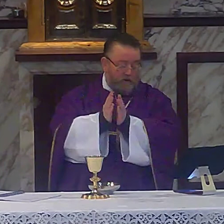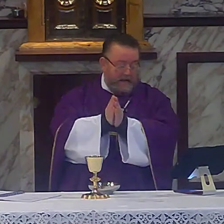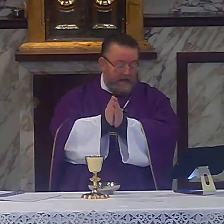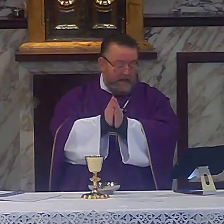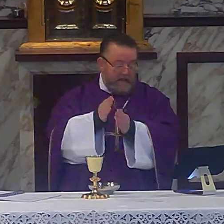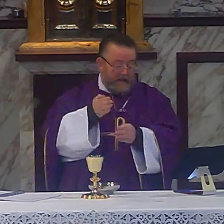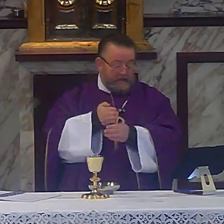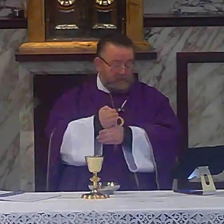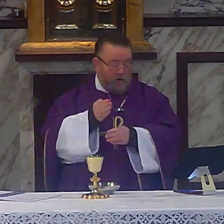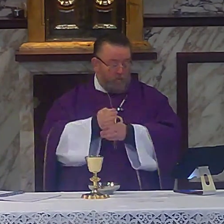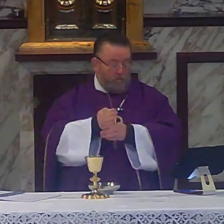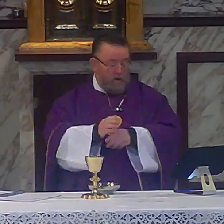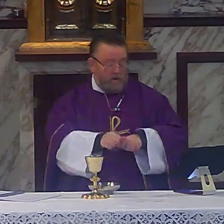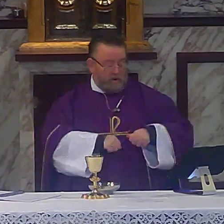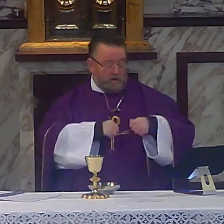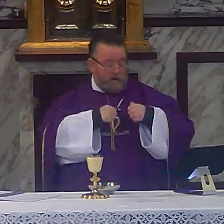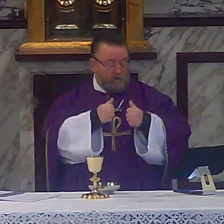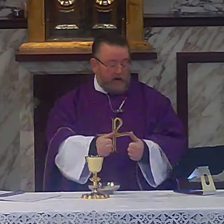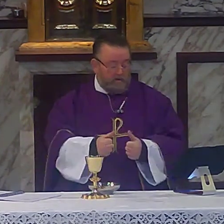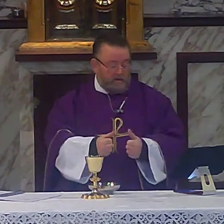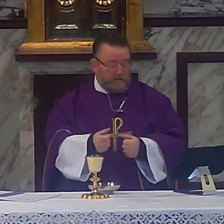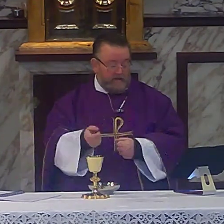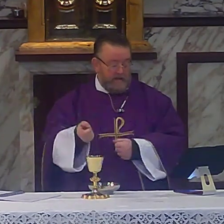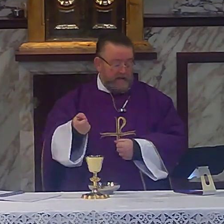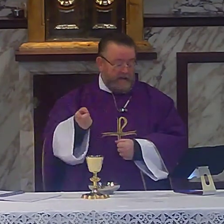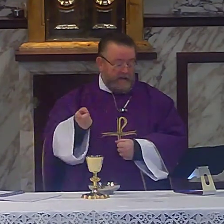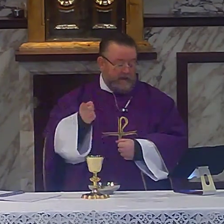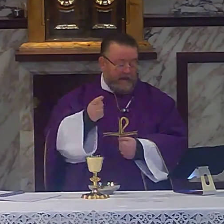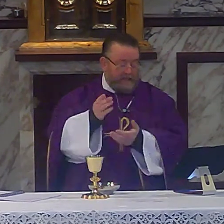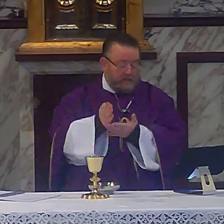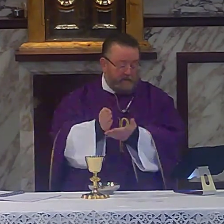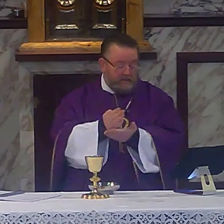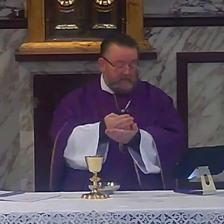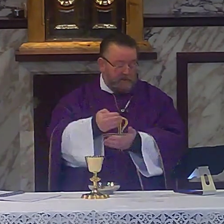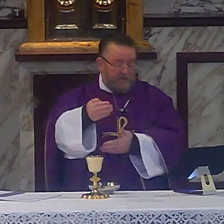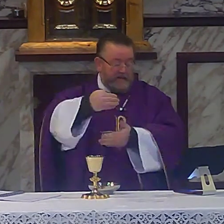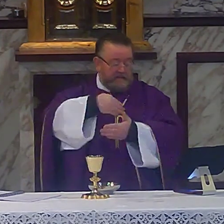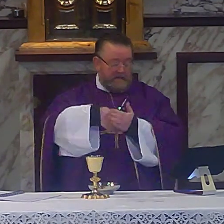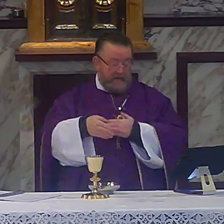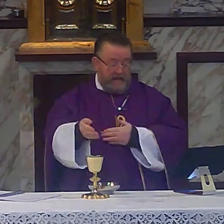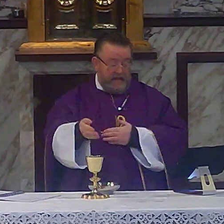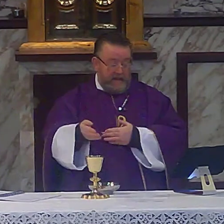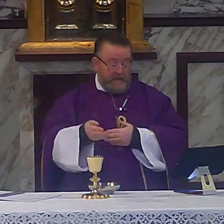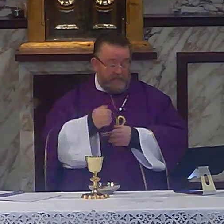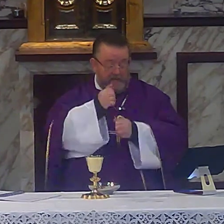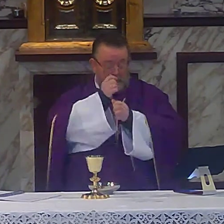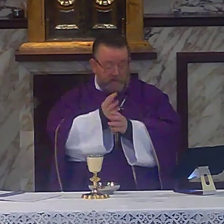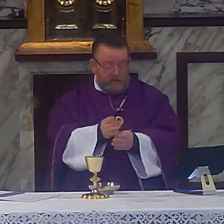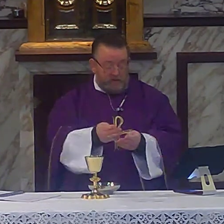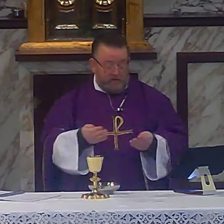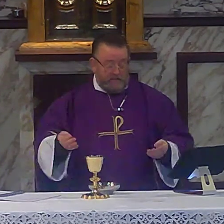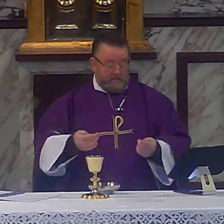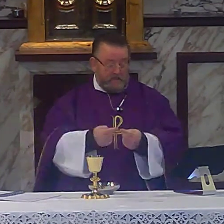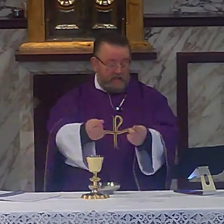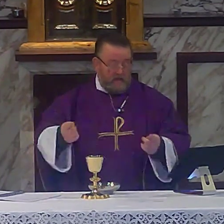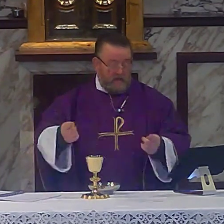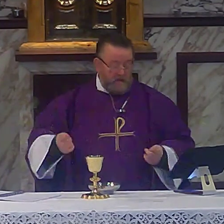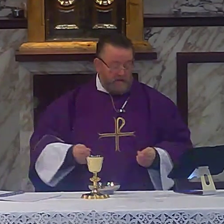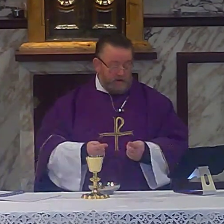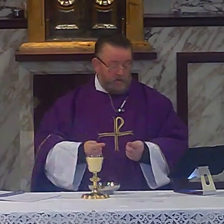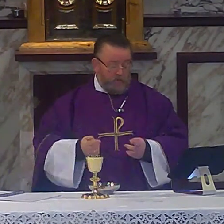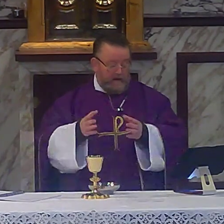prayer and works of charity and participating in these mysteries